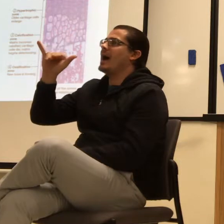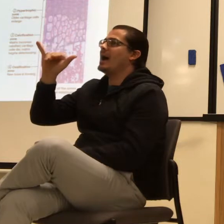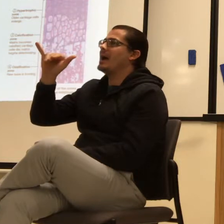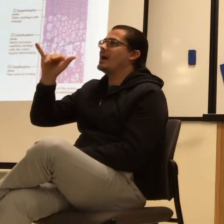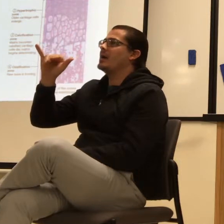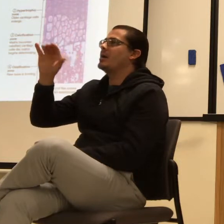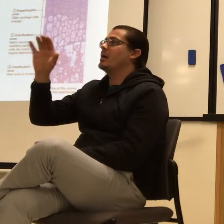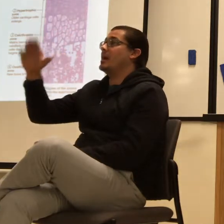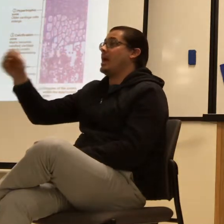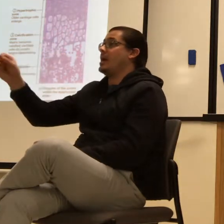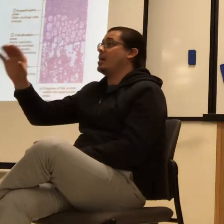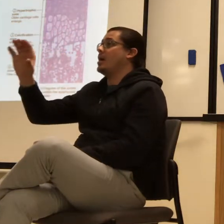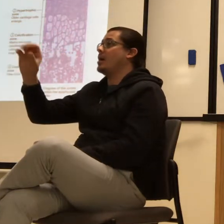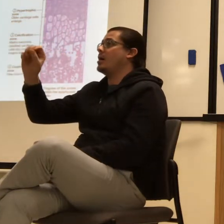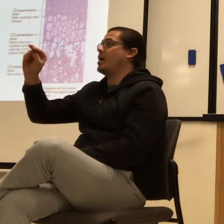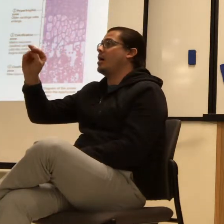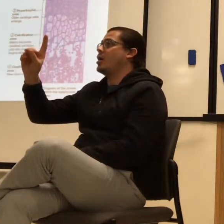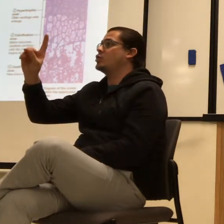chondrocytes die.